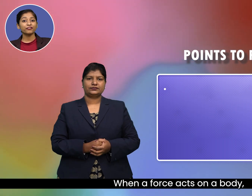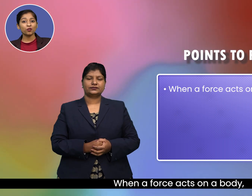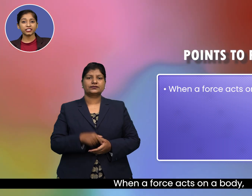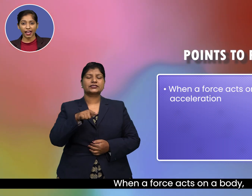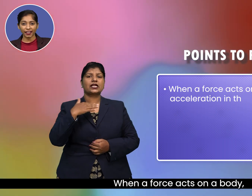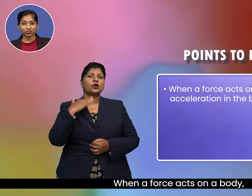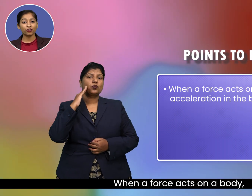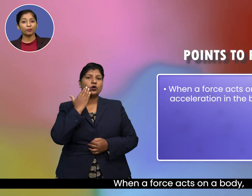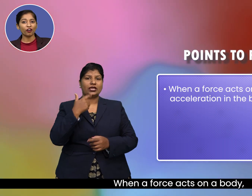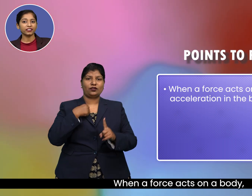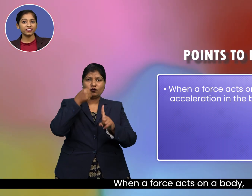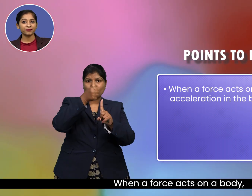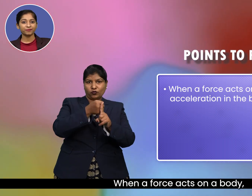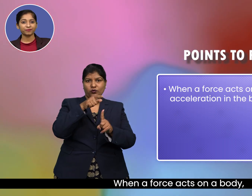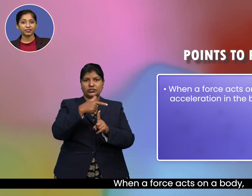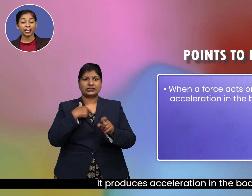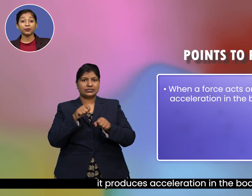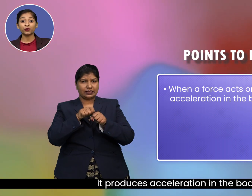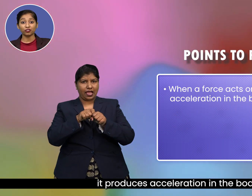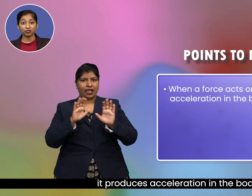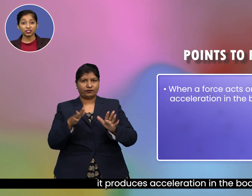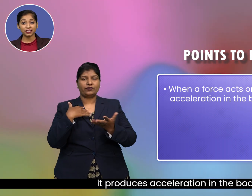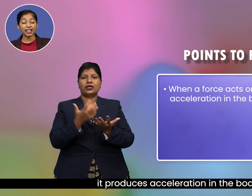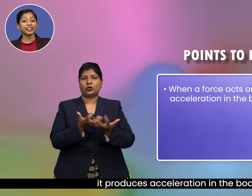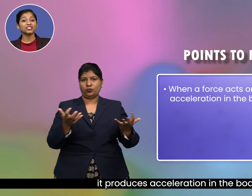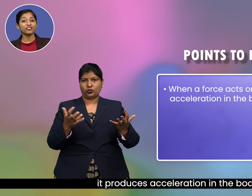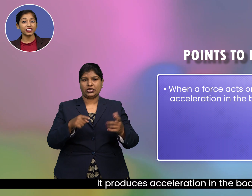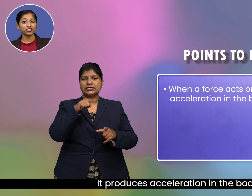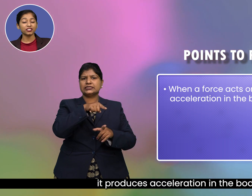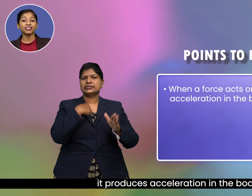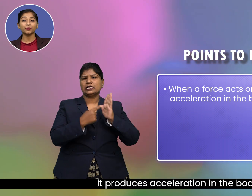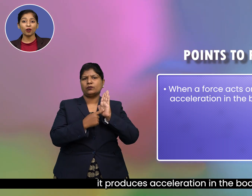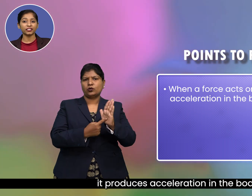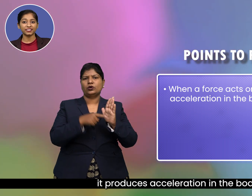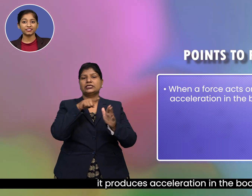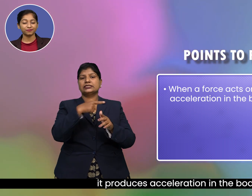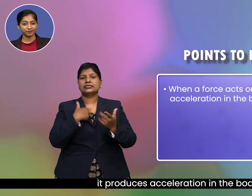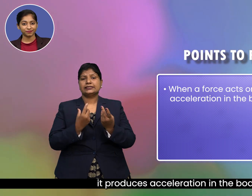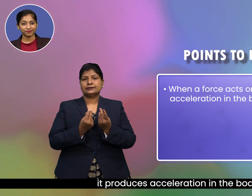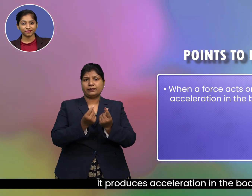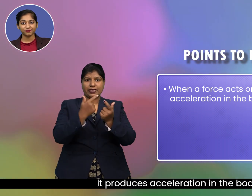When a force acts on a body, it produces acceleration in the body.